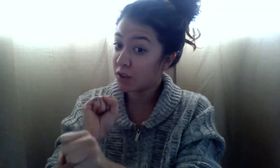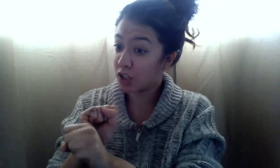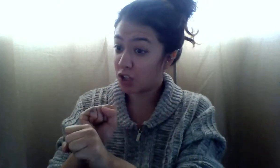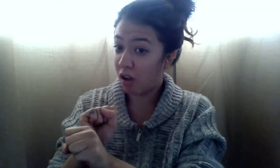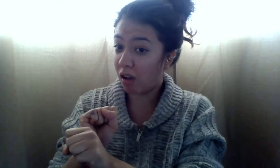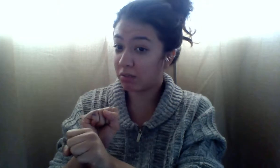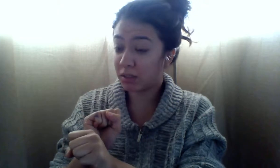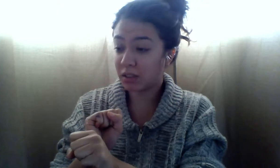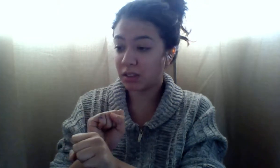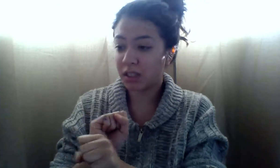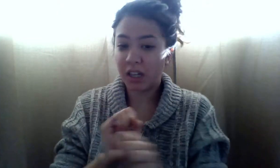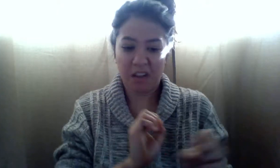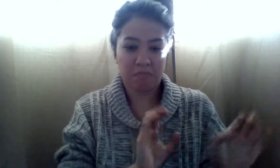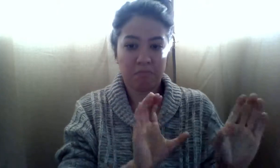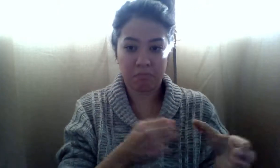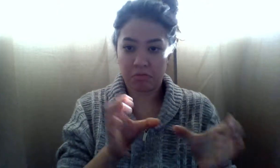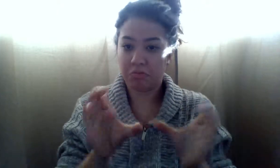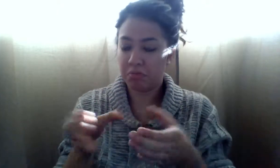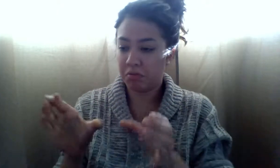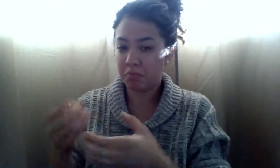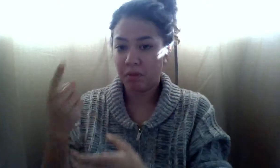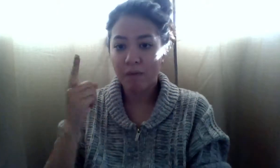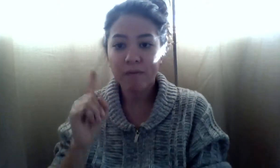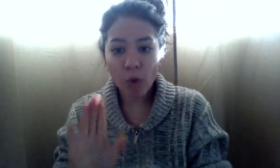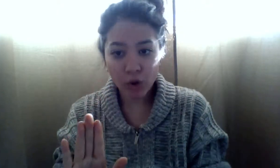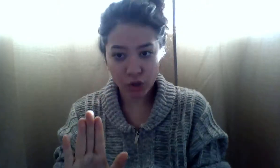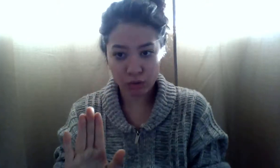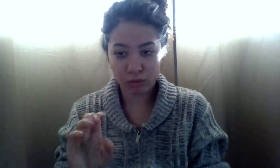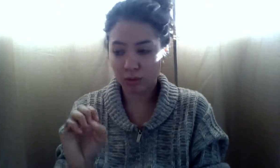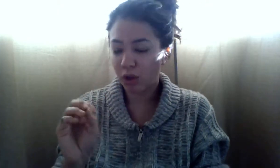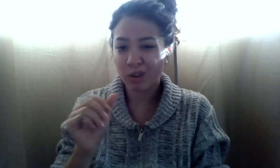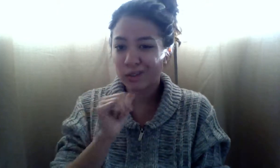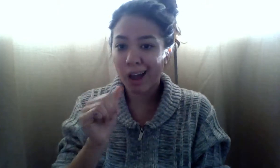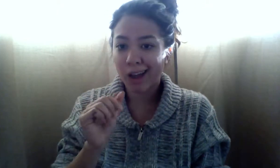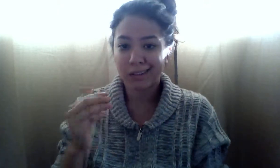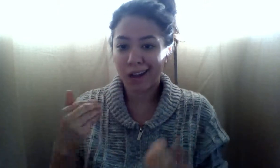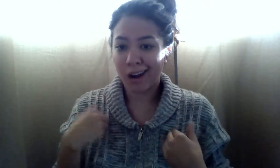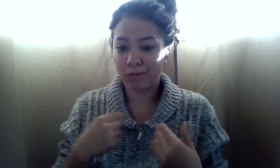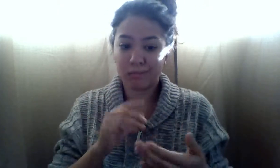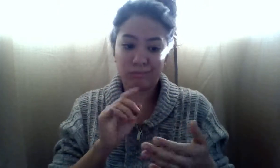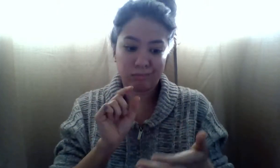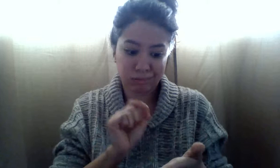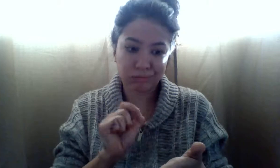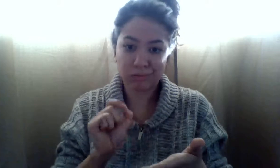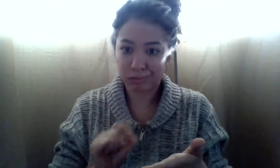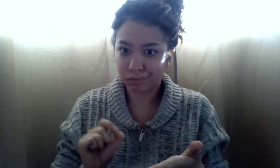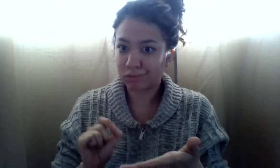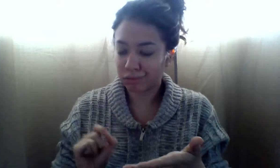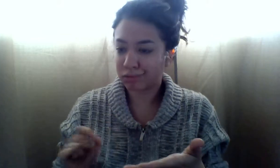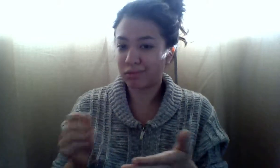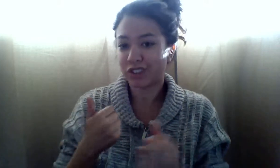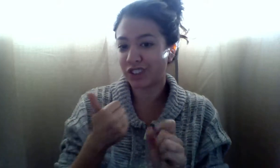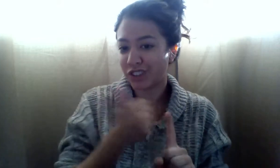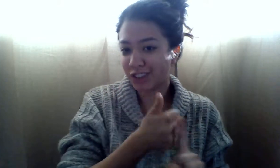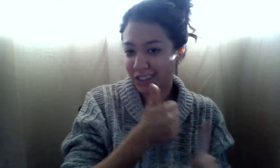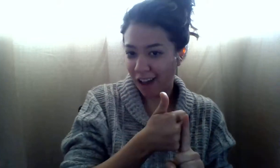now in computers, that in the days before computers, that actually all had to be figured by hand. You can imagine how much time that would have taken for